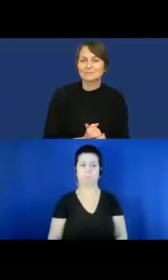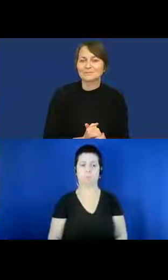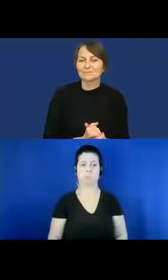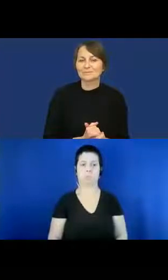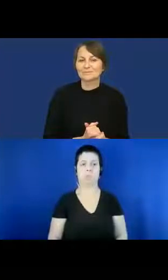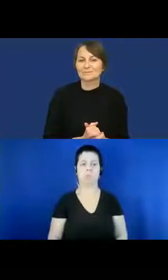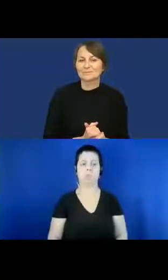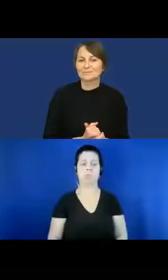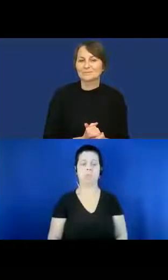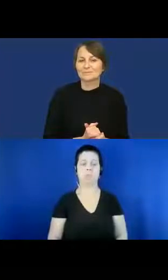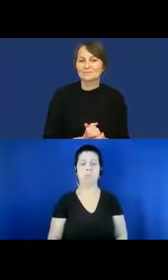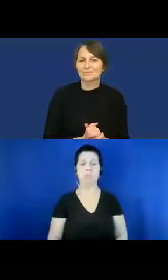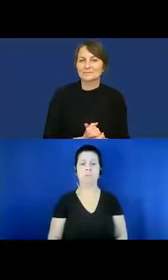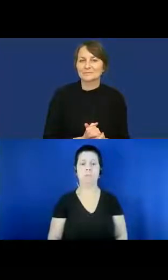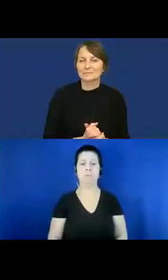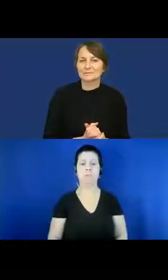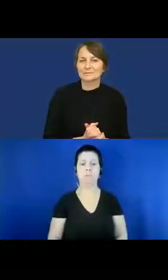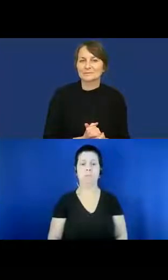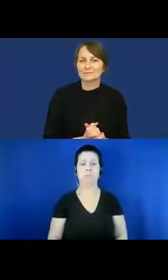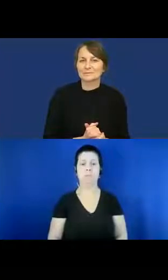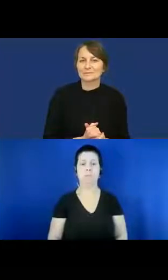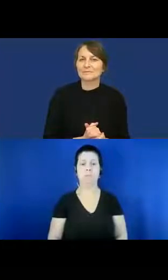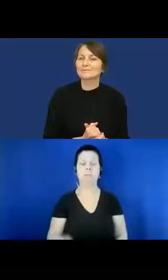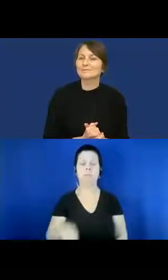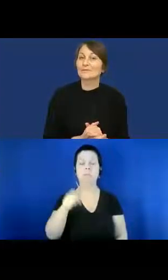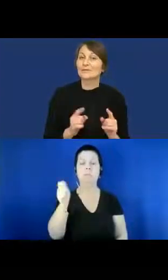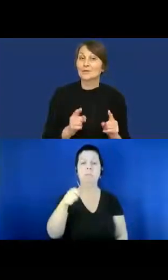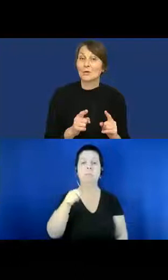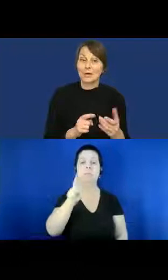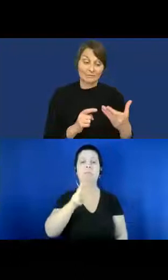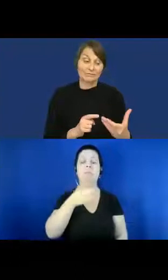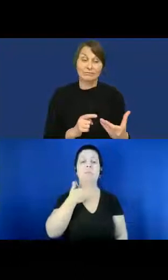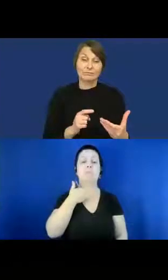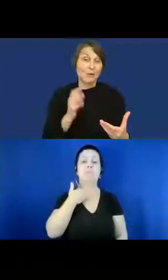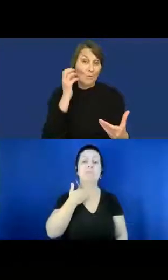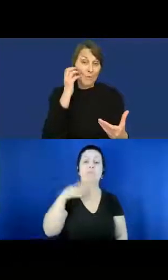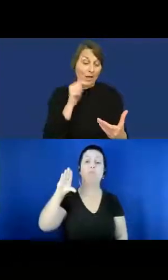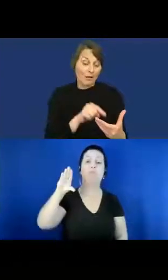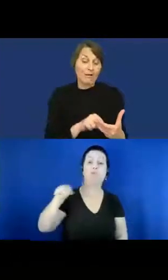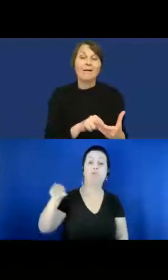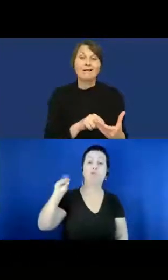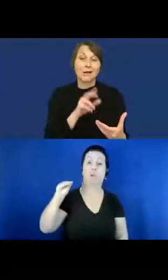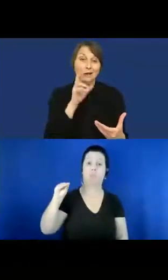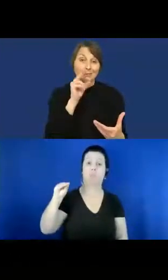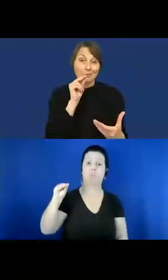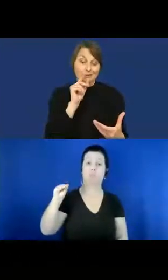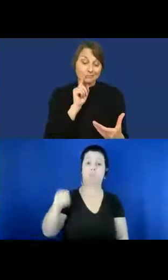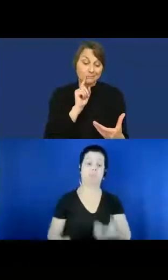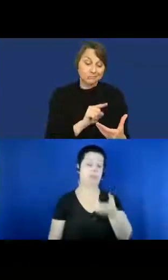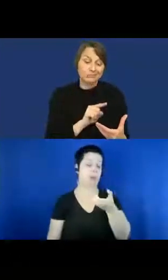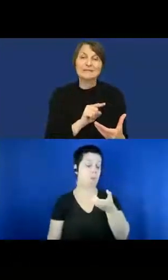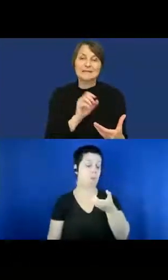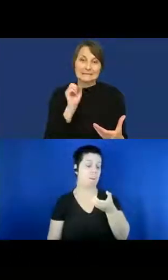the ability to use voice commands or speech to send the messages